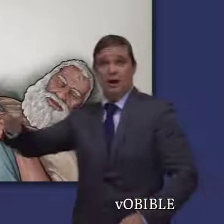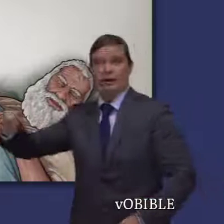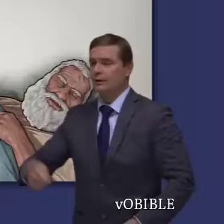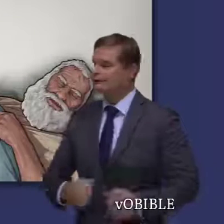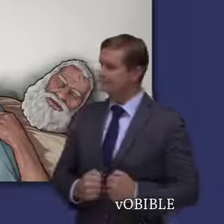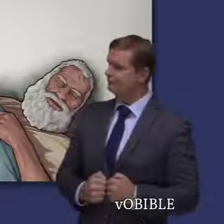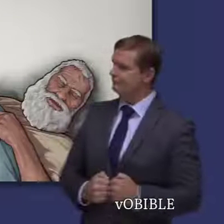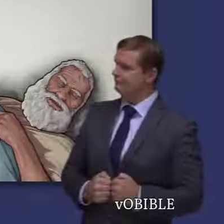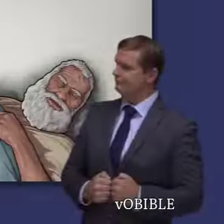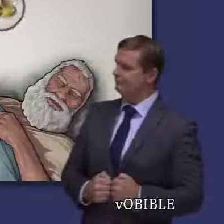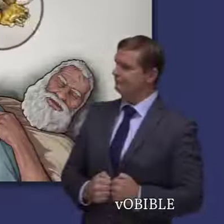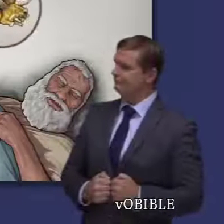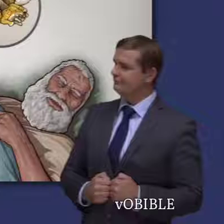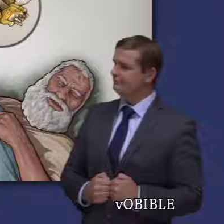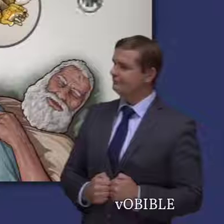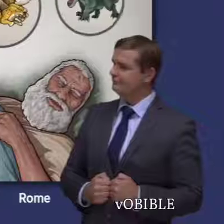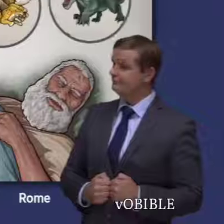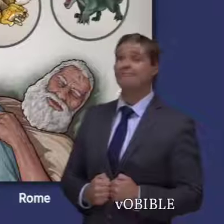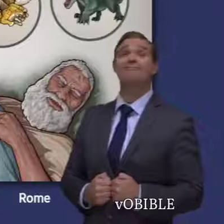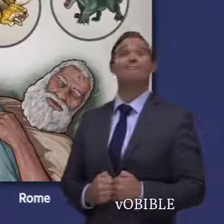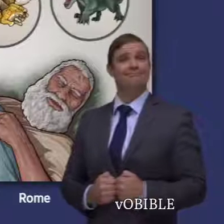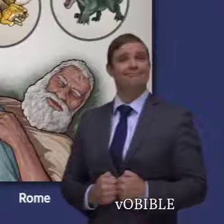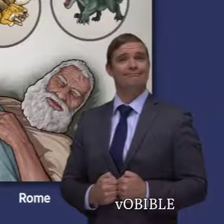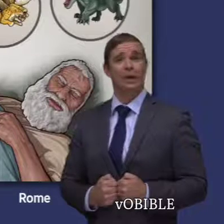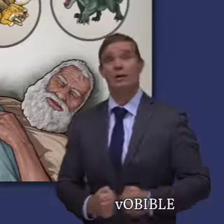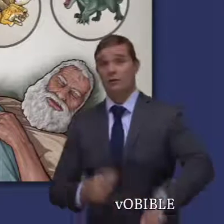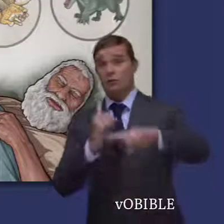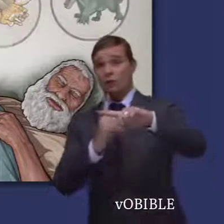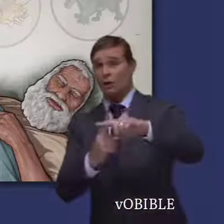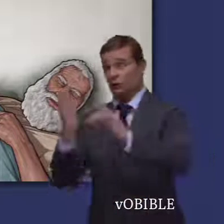Babylon, Medo-Persia, Greece, and Rome.